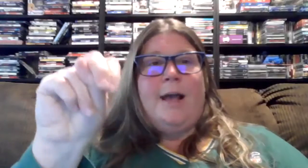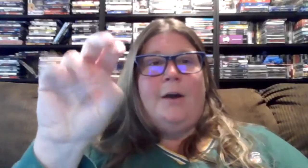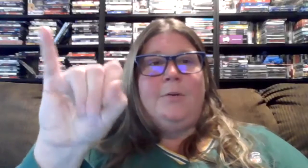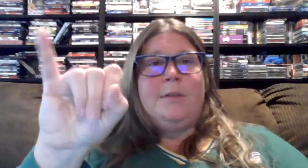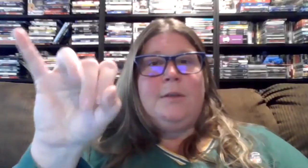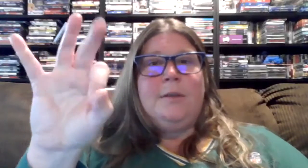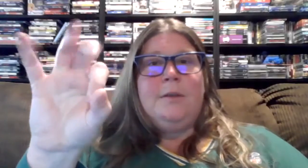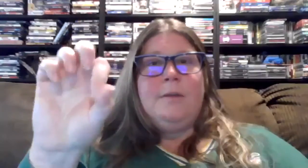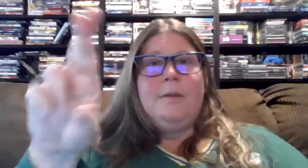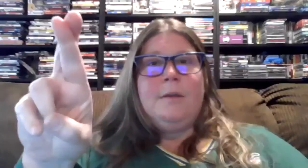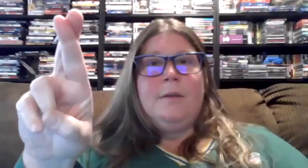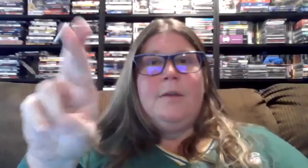out.